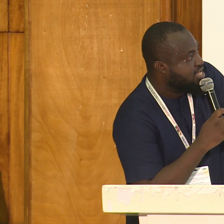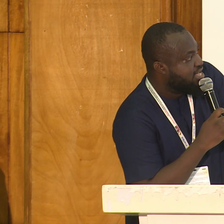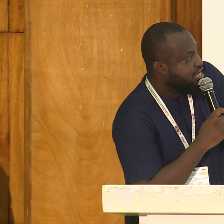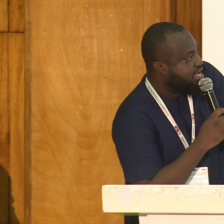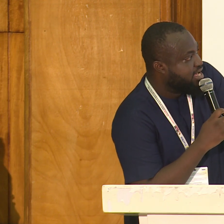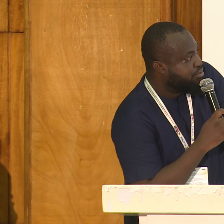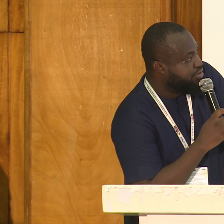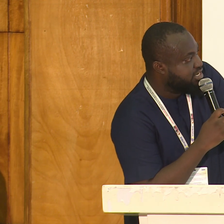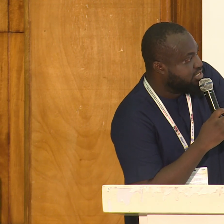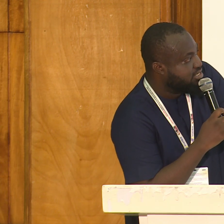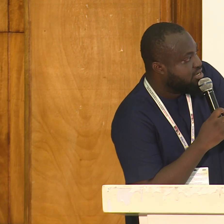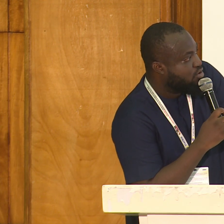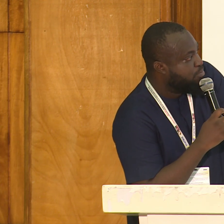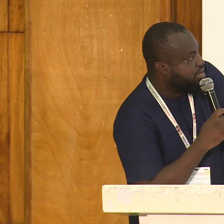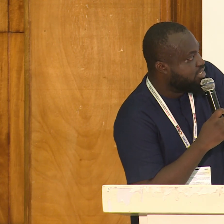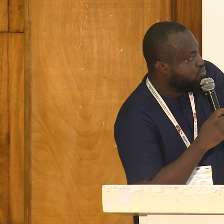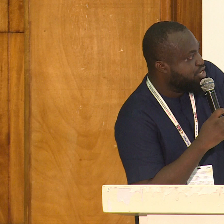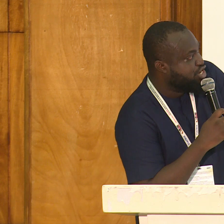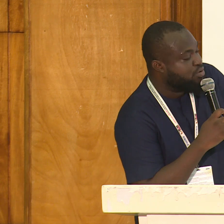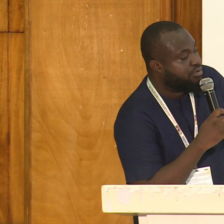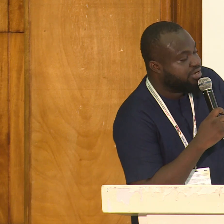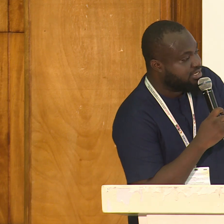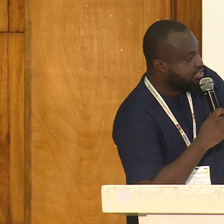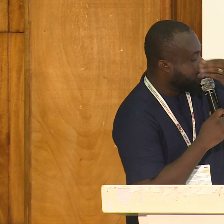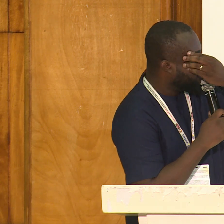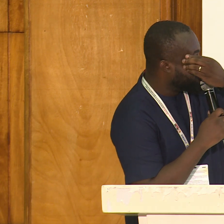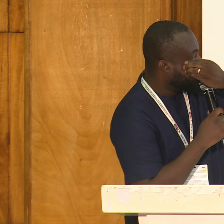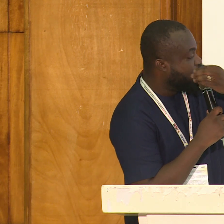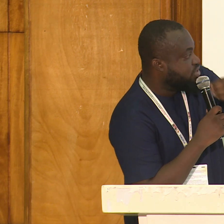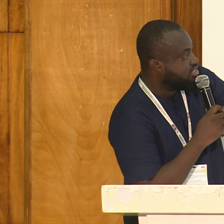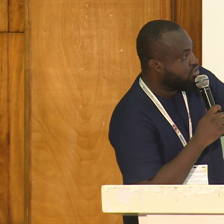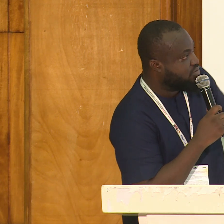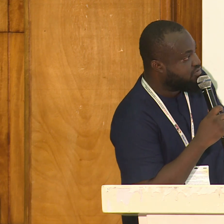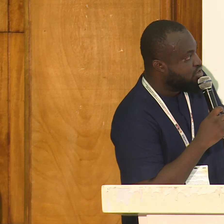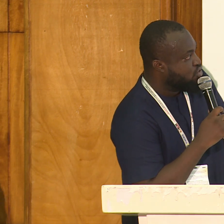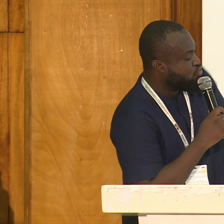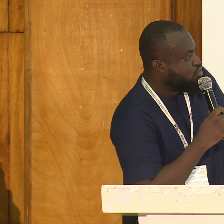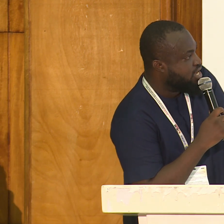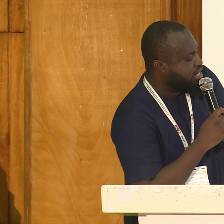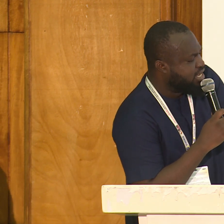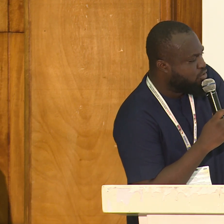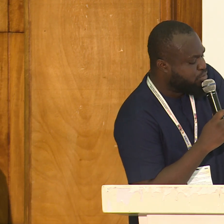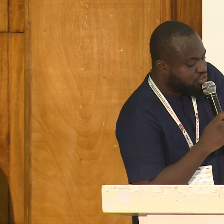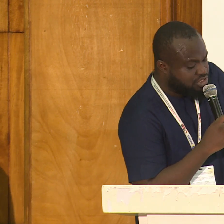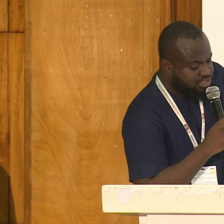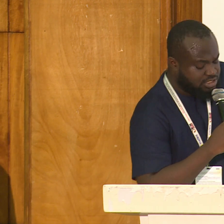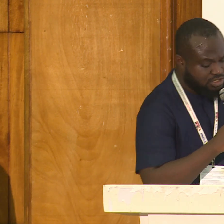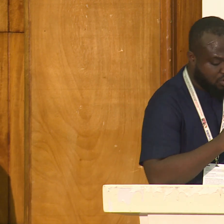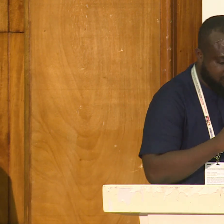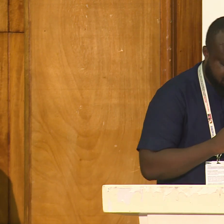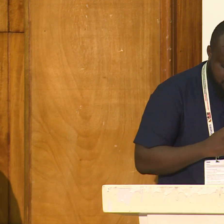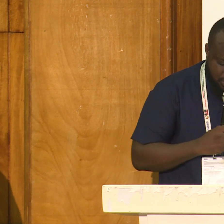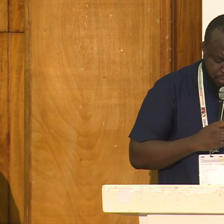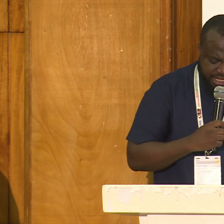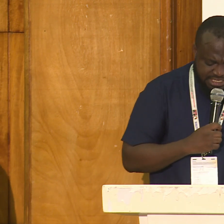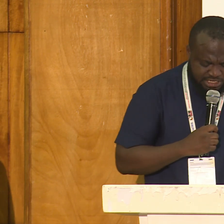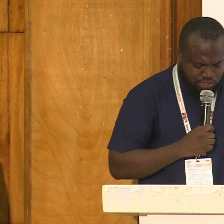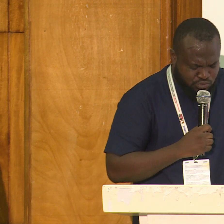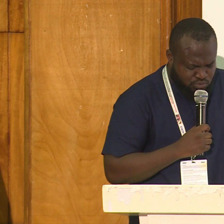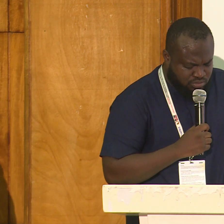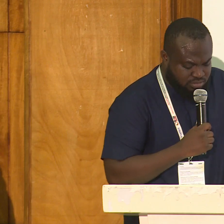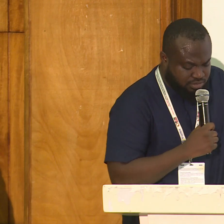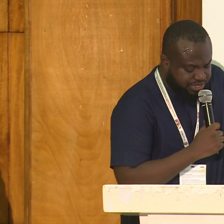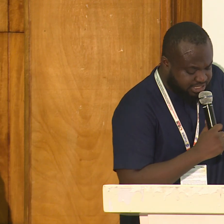achieving the higher reached compared to the newer regions such as Western North. So Ghana had opportunity of